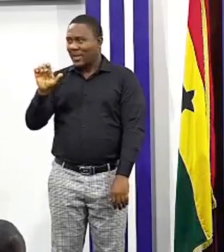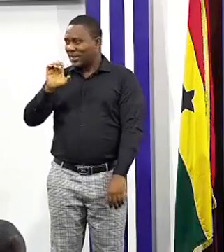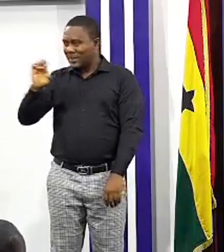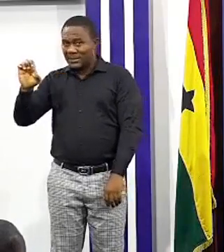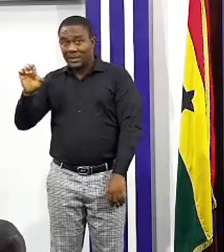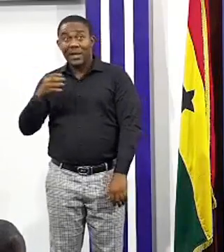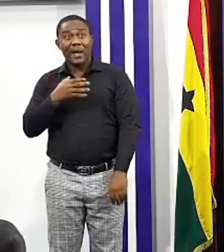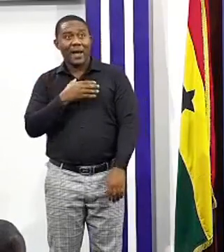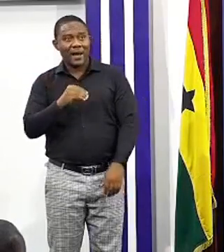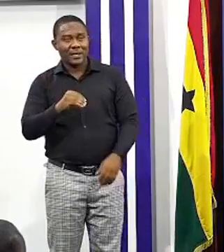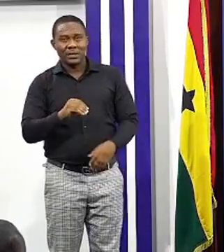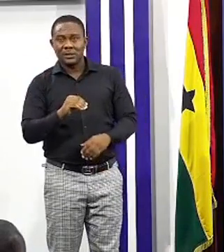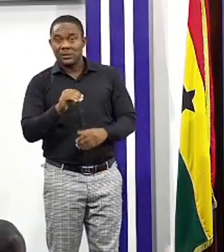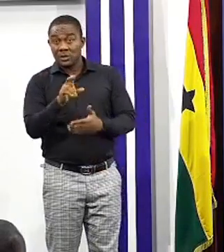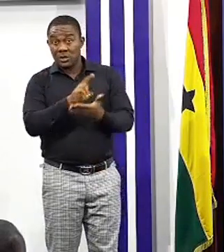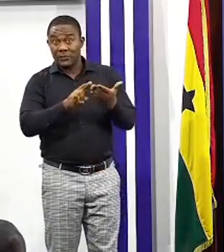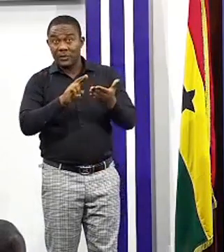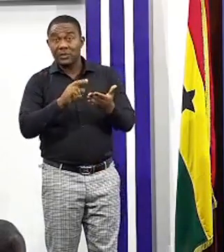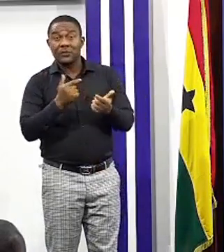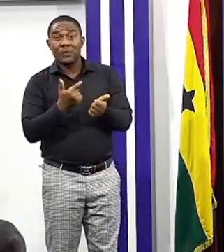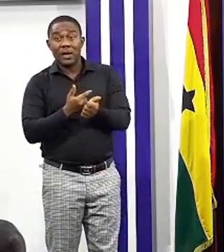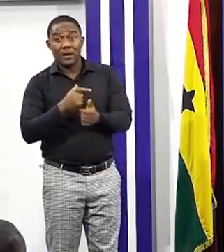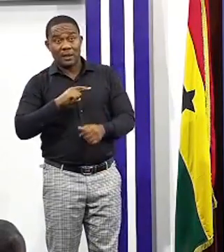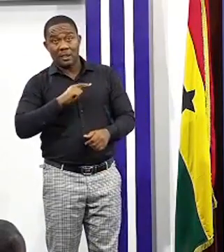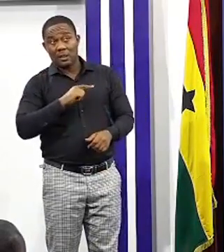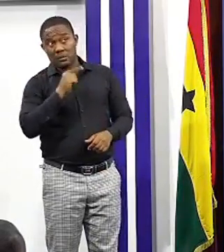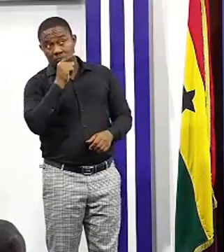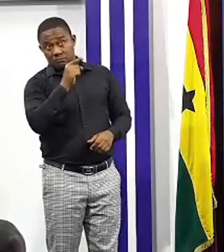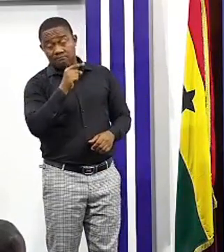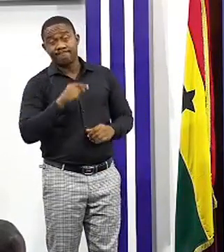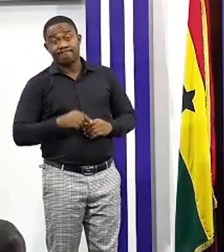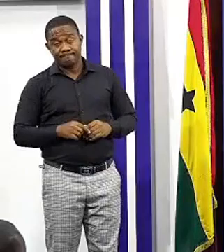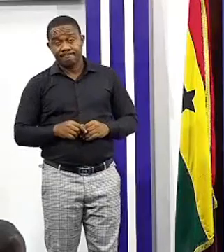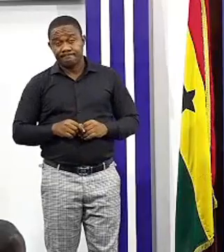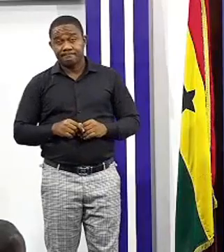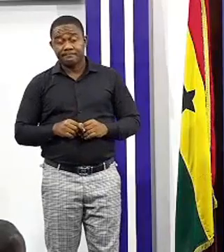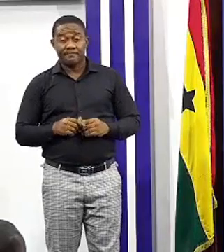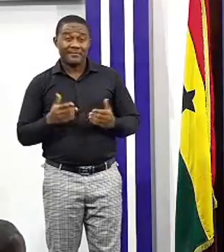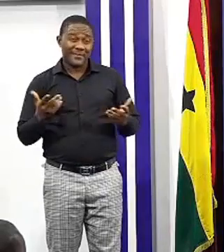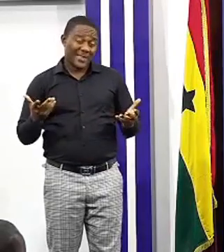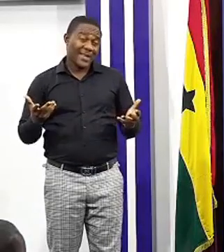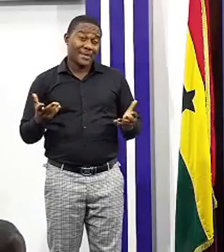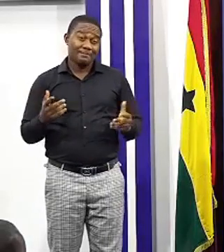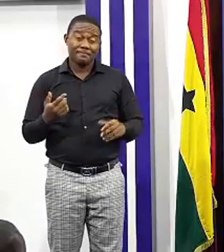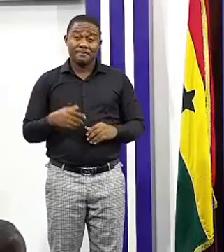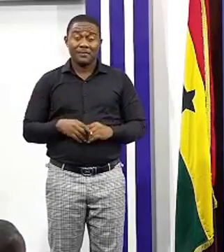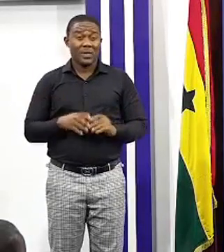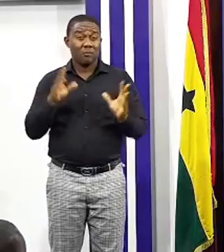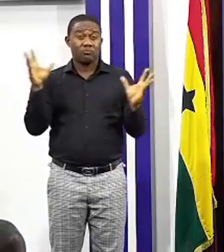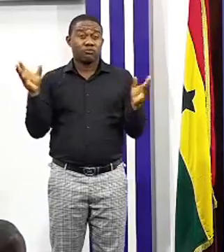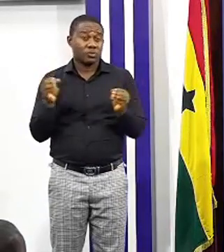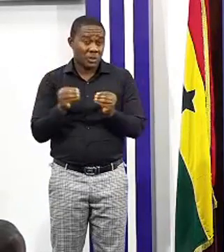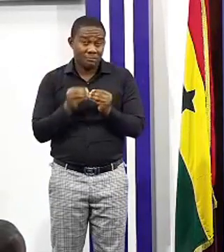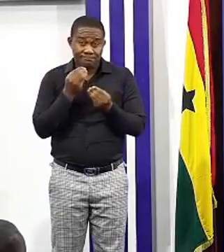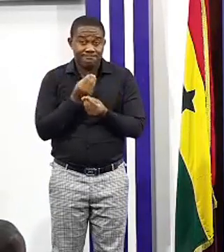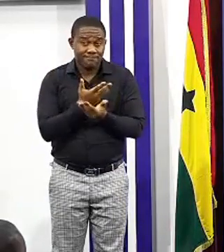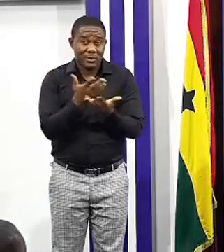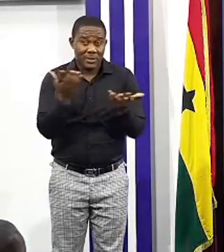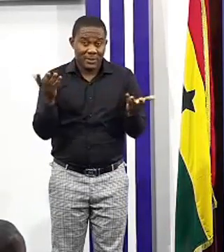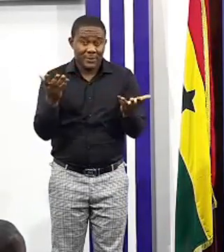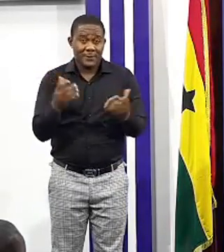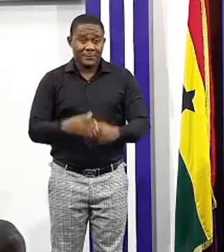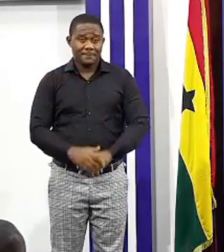UGMC as we speak this morning. So, in a nutshell, this is what we can